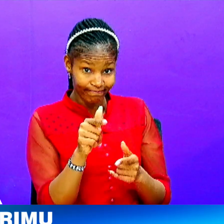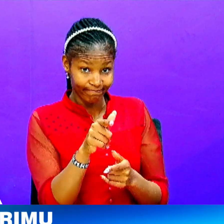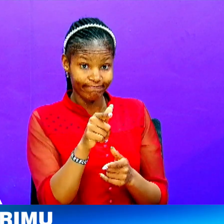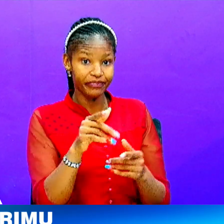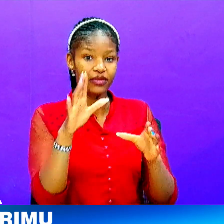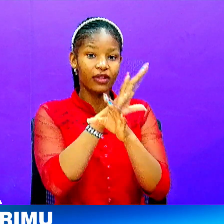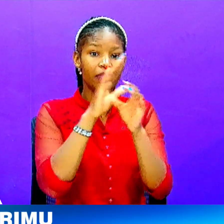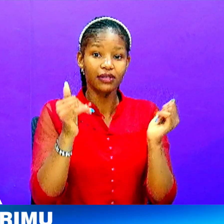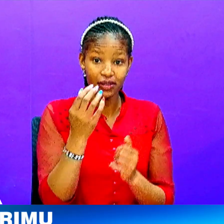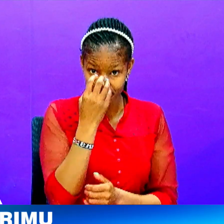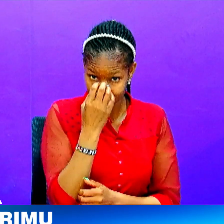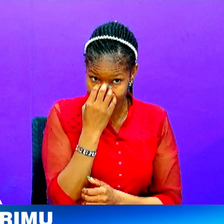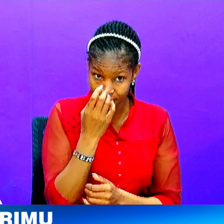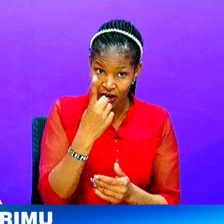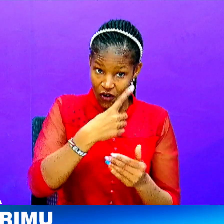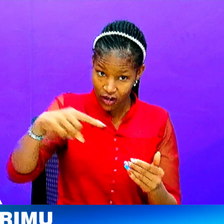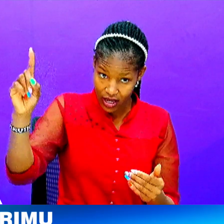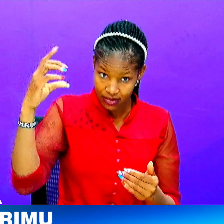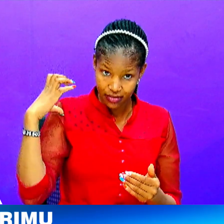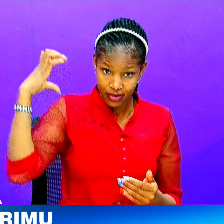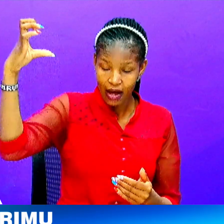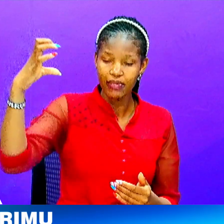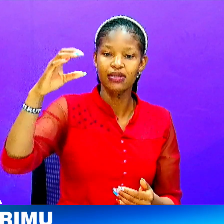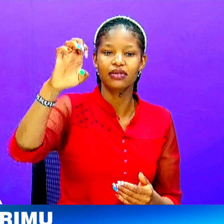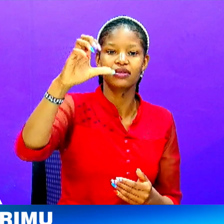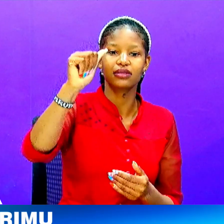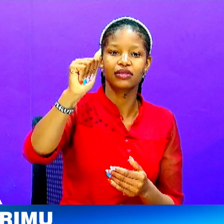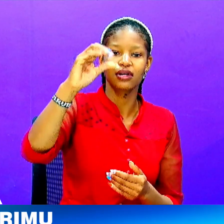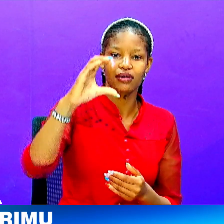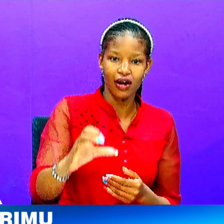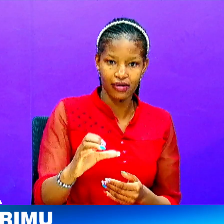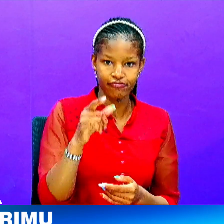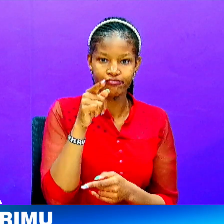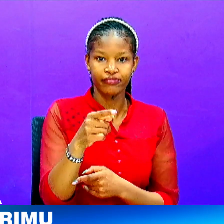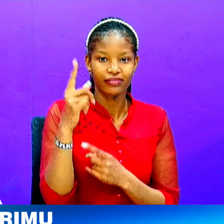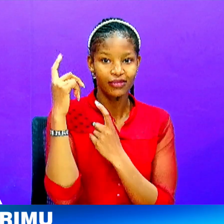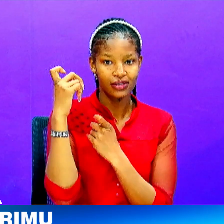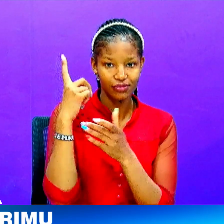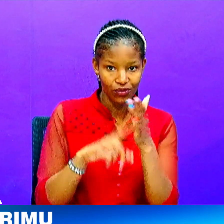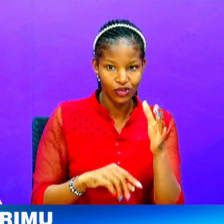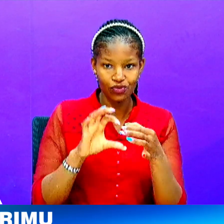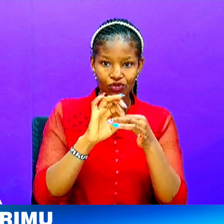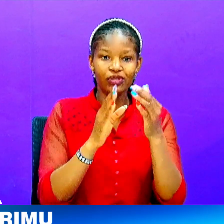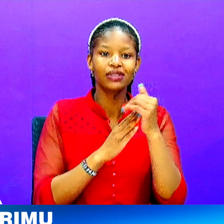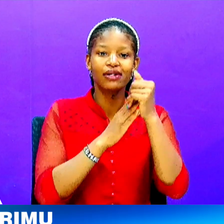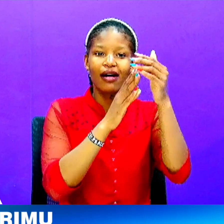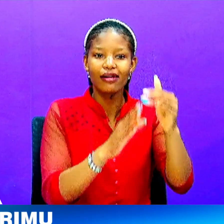Kenya's President William Ruto, who currently chairs the EAC, is expected